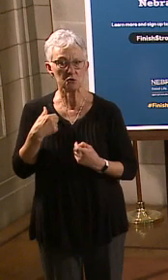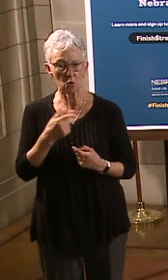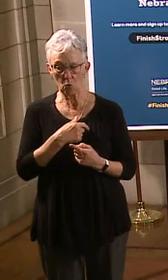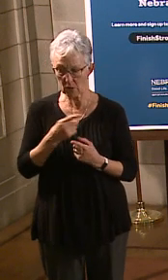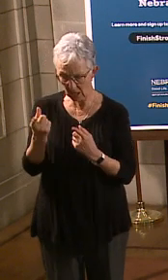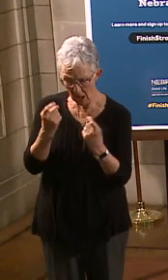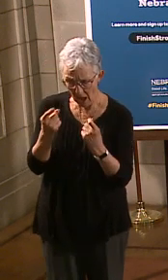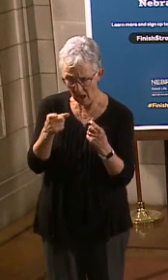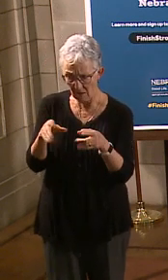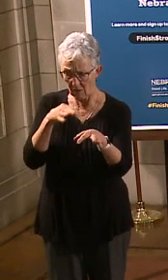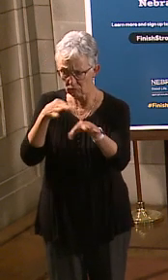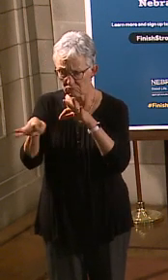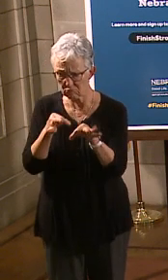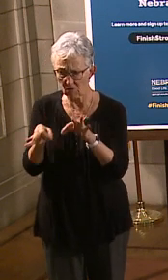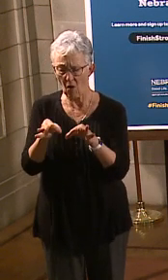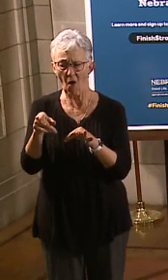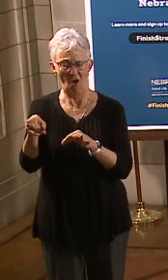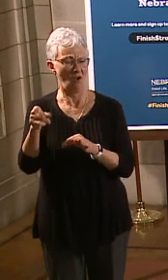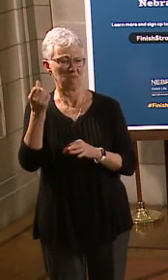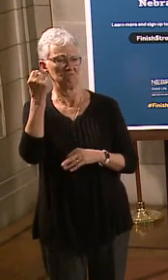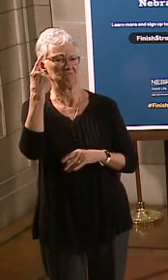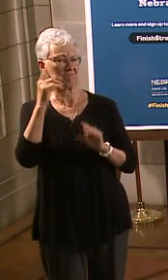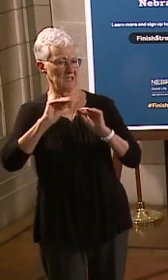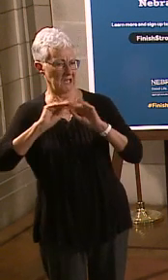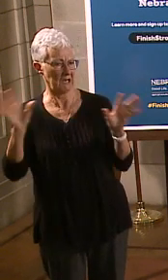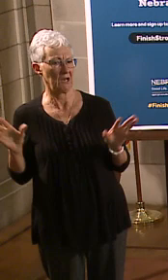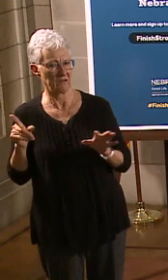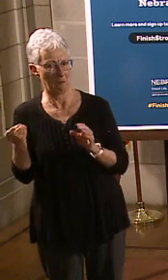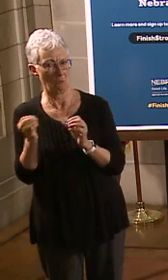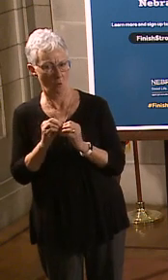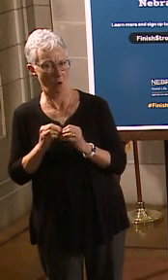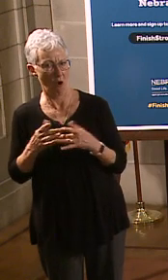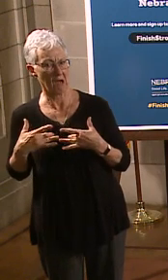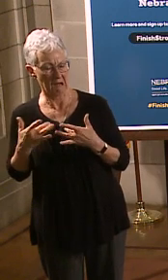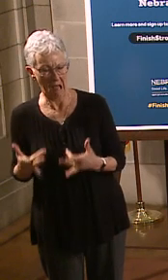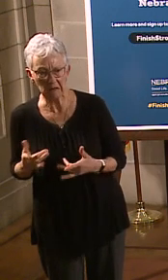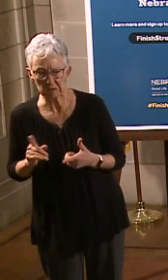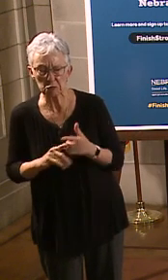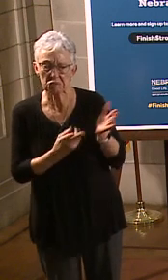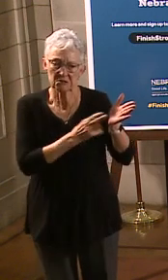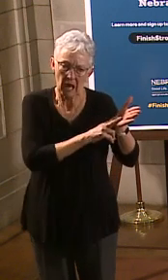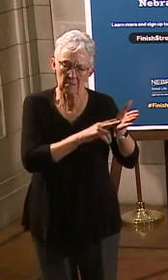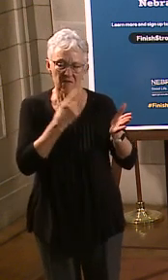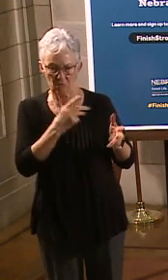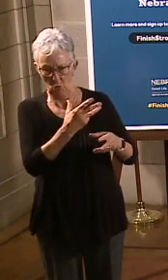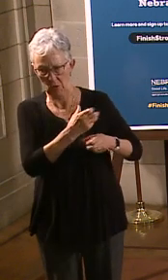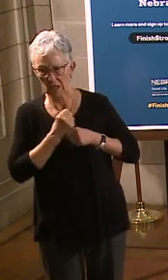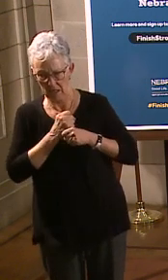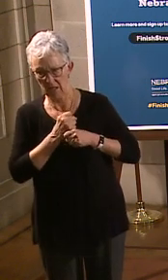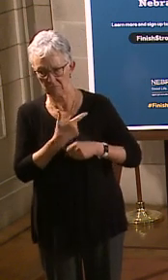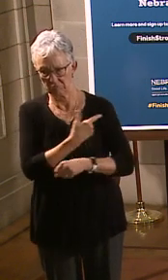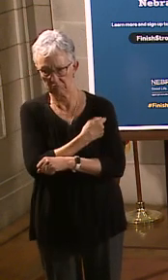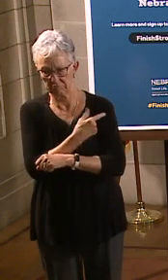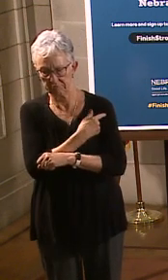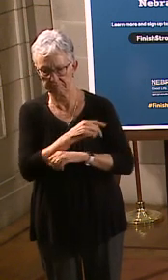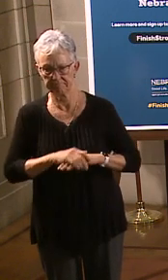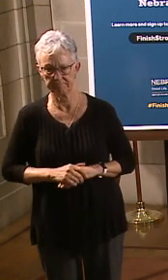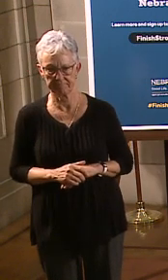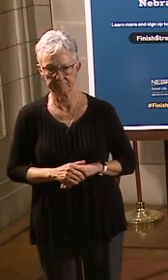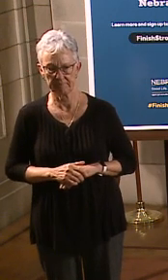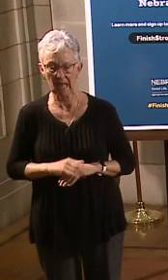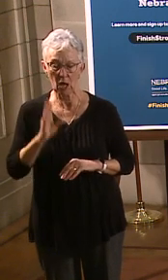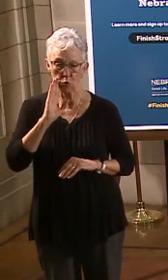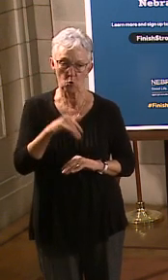some of the myths that are out there and answer some of their questions. Unfortunately, we know that there are still concerns and worries about receiving the vaccine,